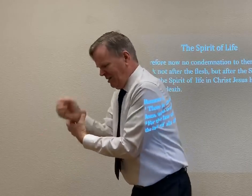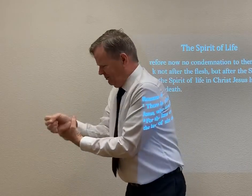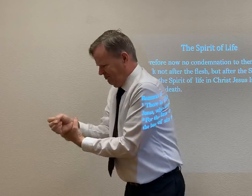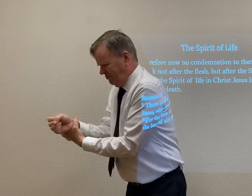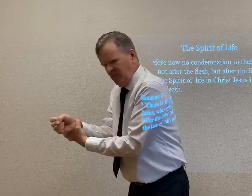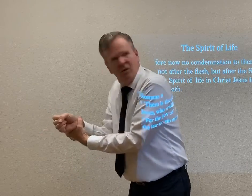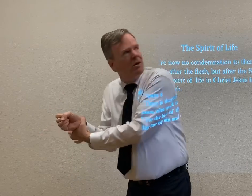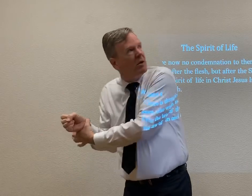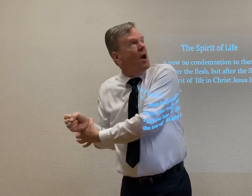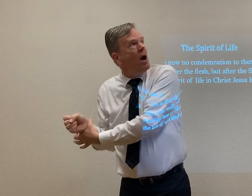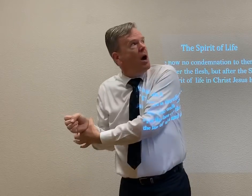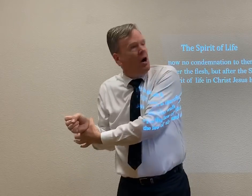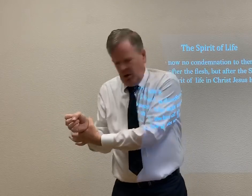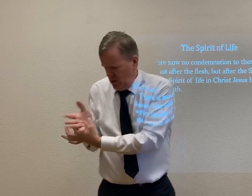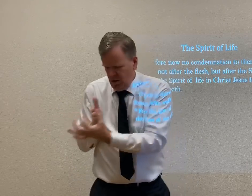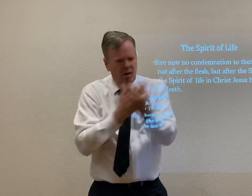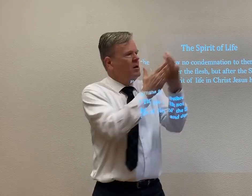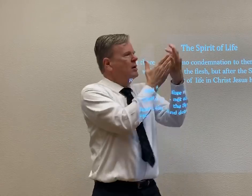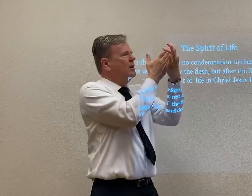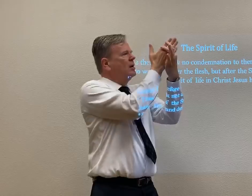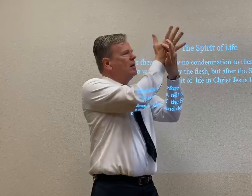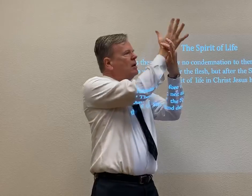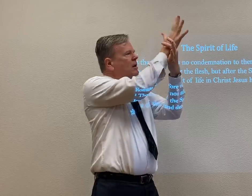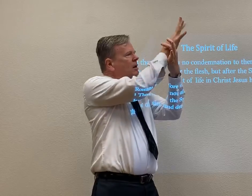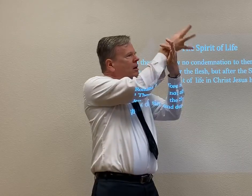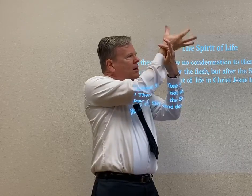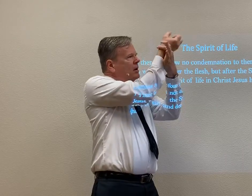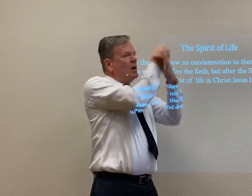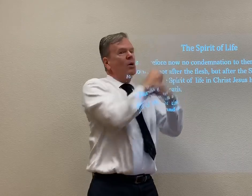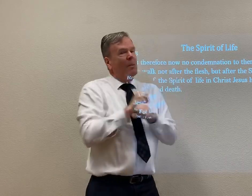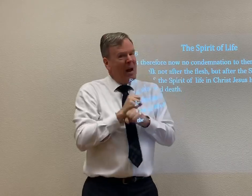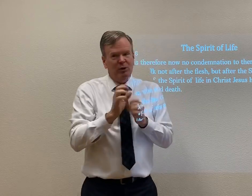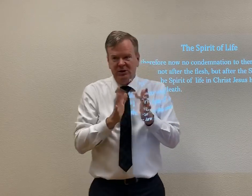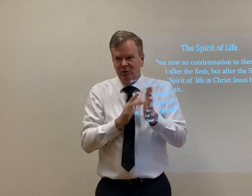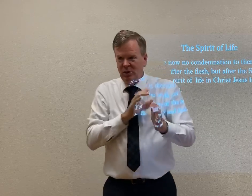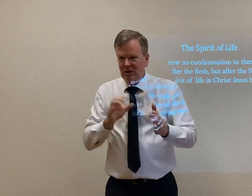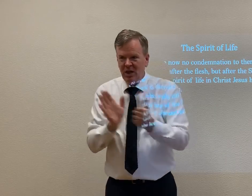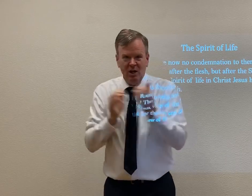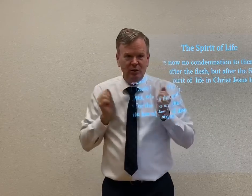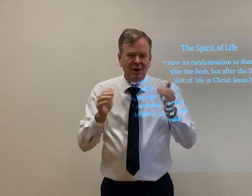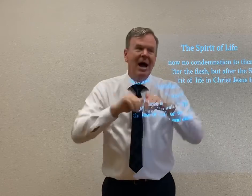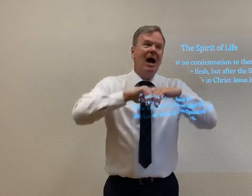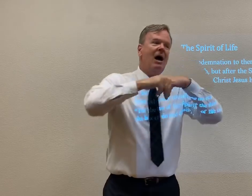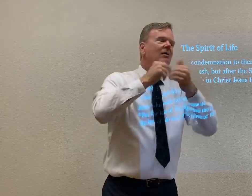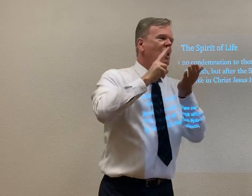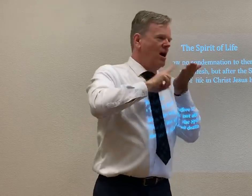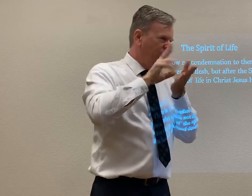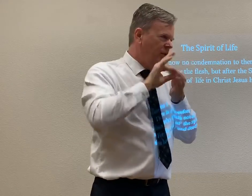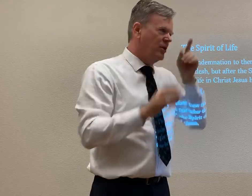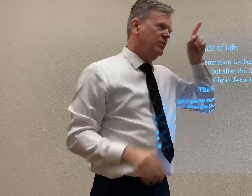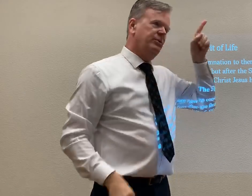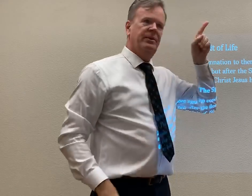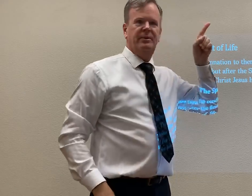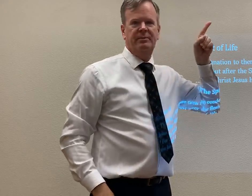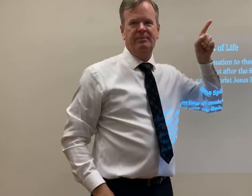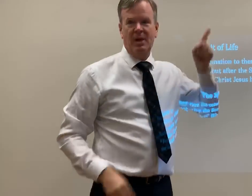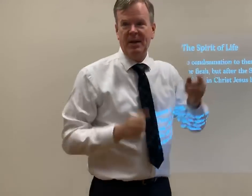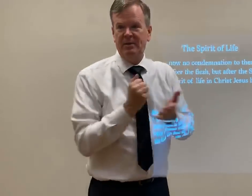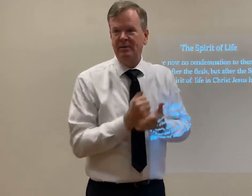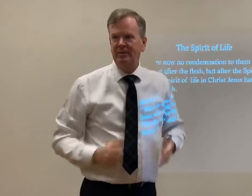illustration, because in understanding that, we let go and we re-hold onto the things. And how we do that is through the Holy